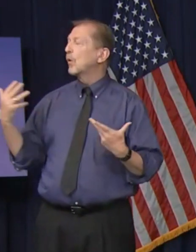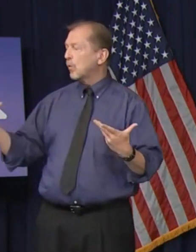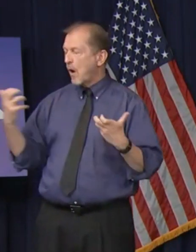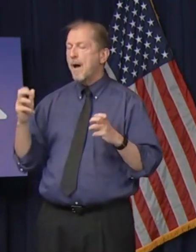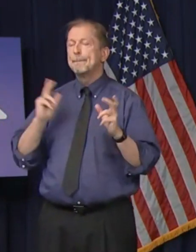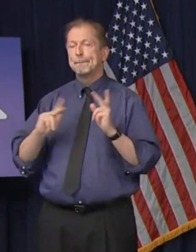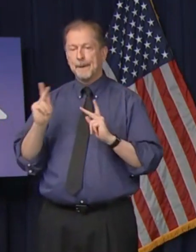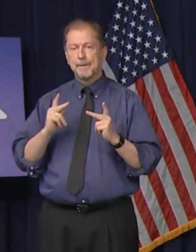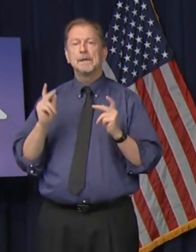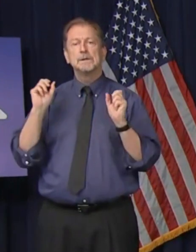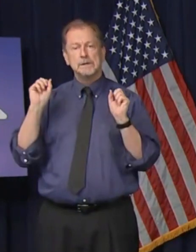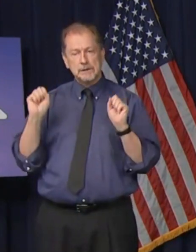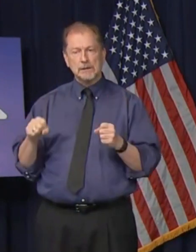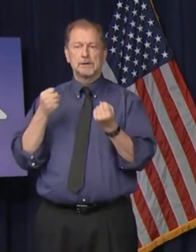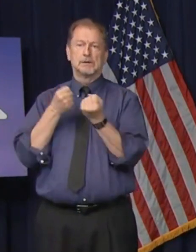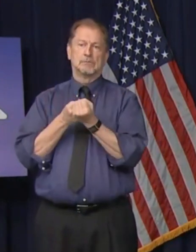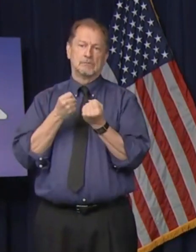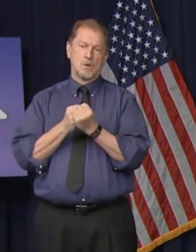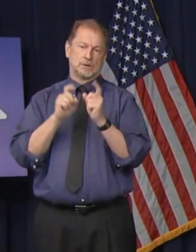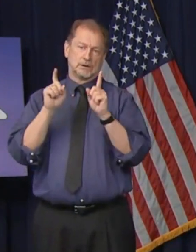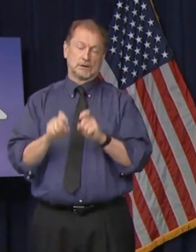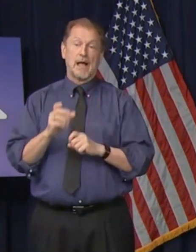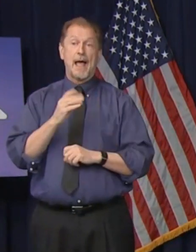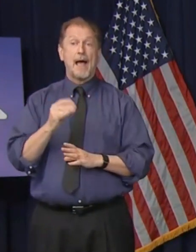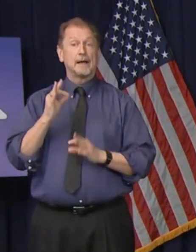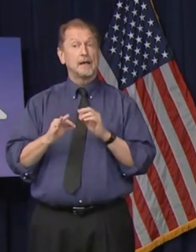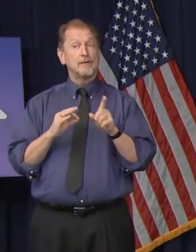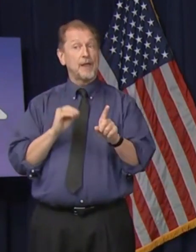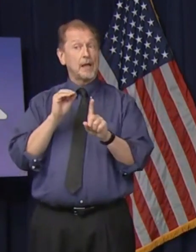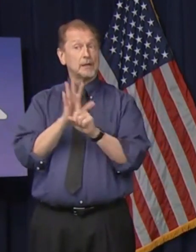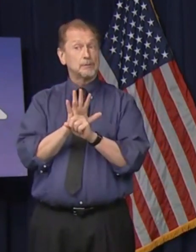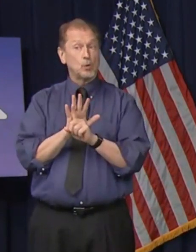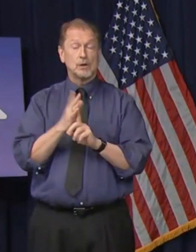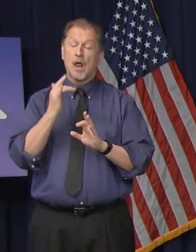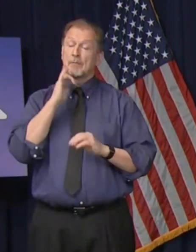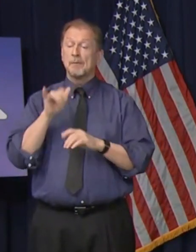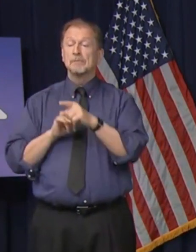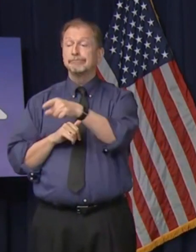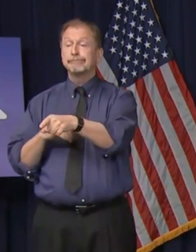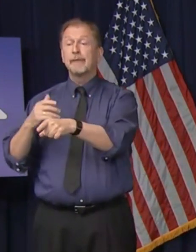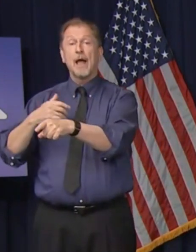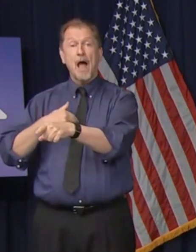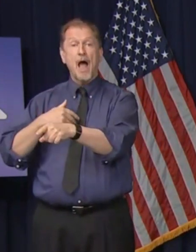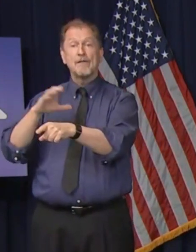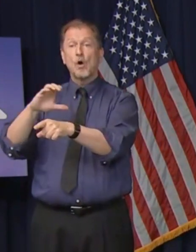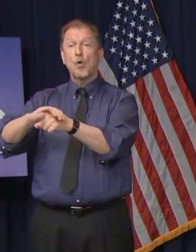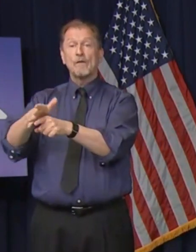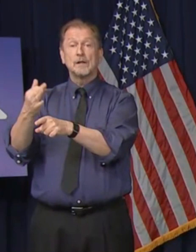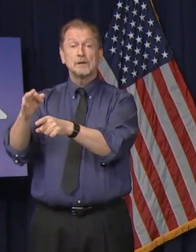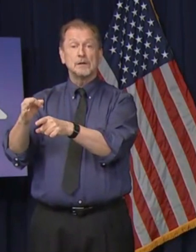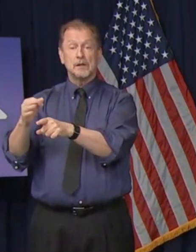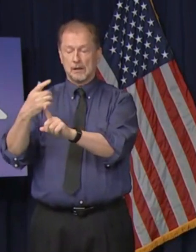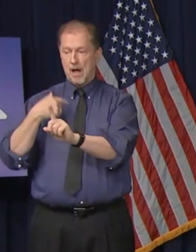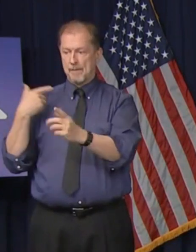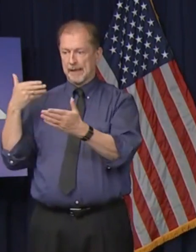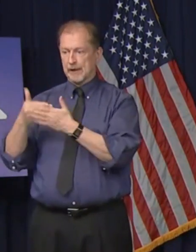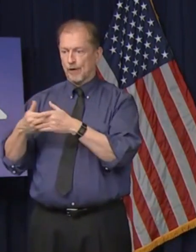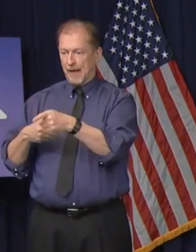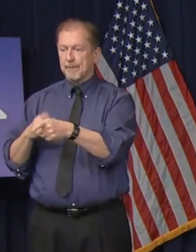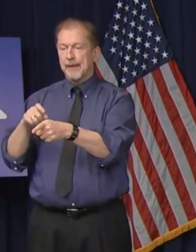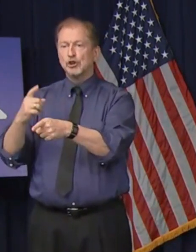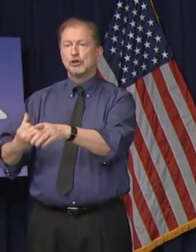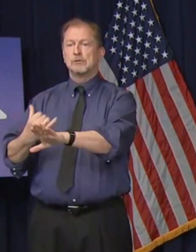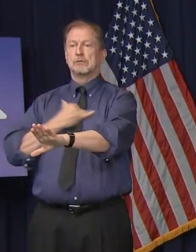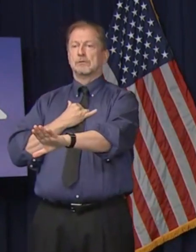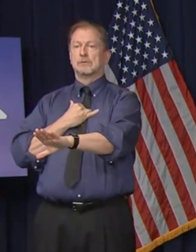tested, and if they have been exposed to people with COVID-19, they should self-isolate. So we want them to do